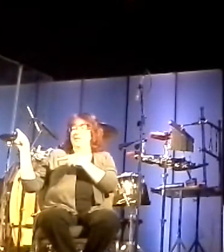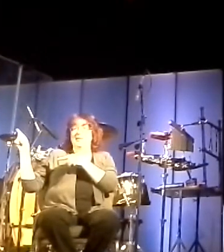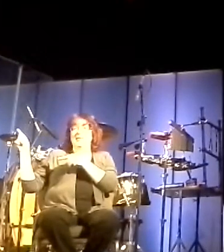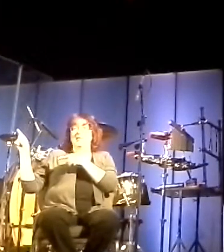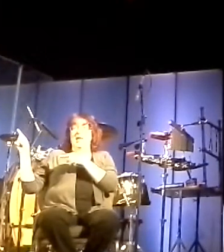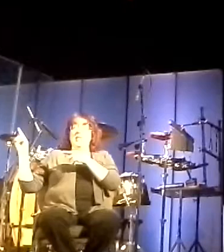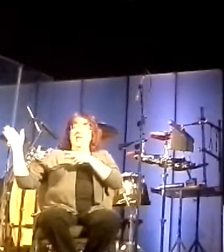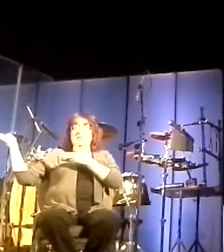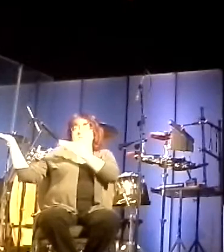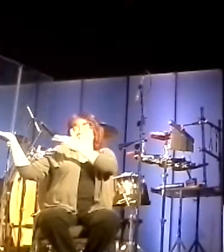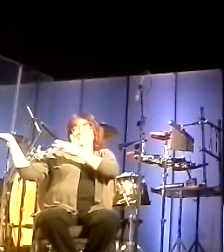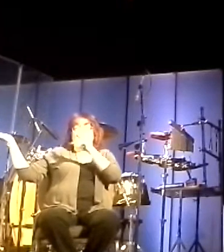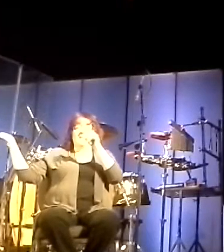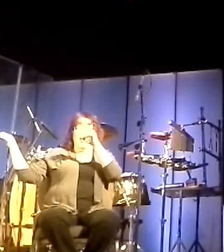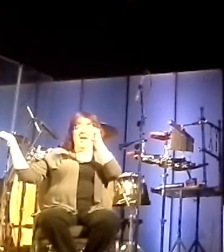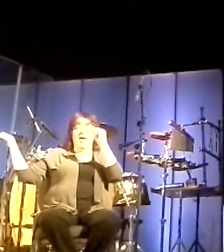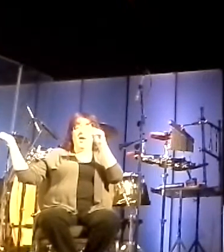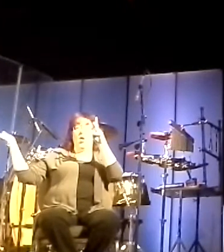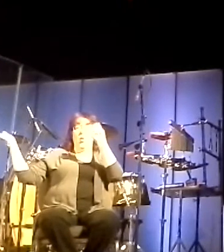the man of white thing. No, right